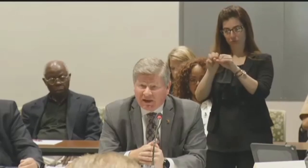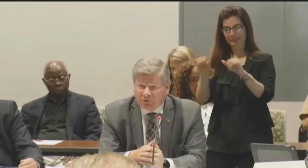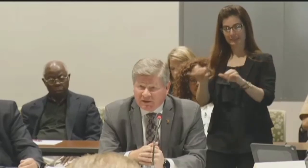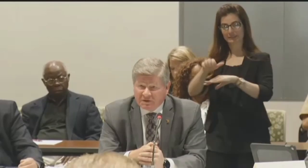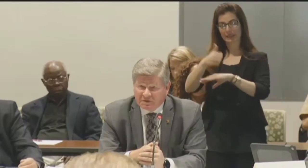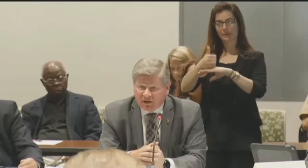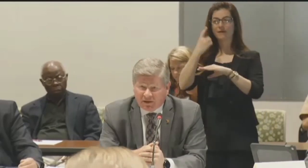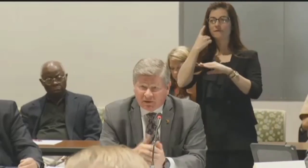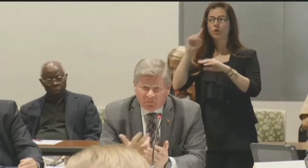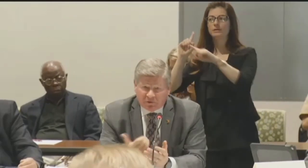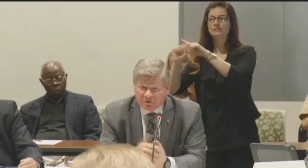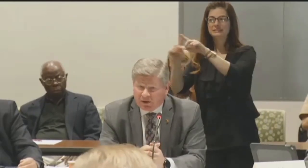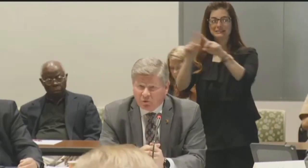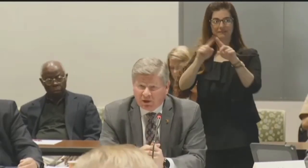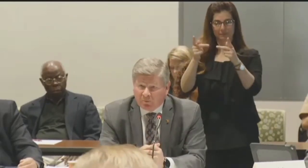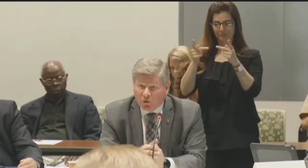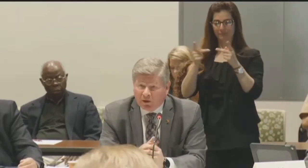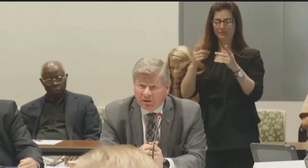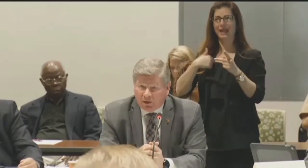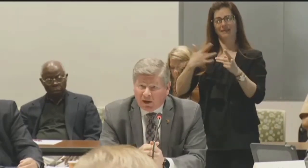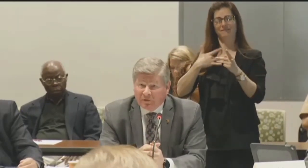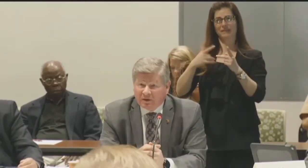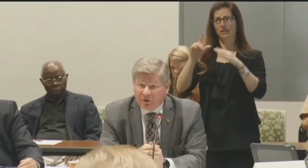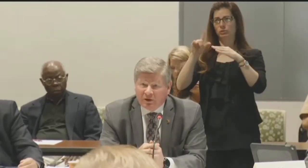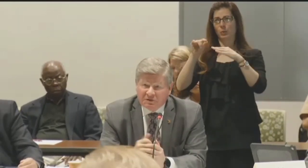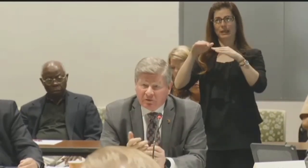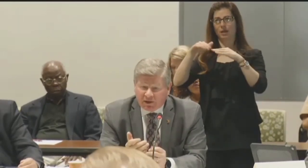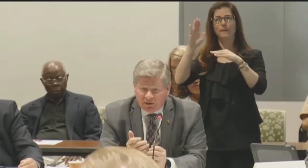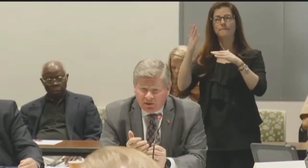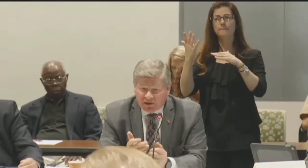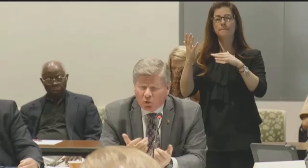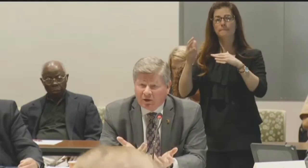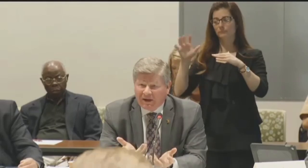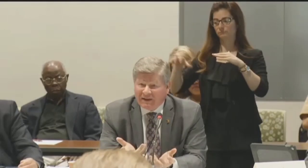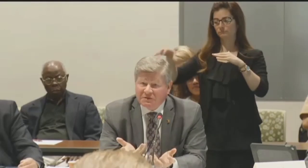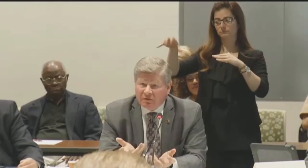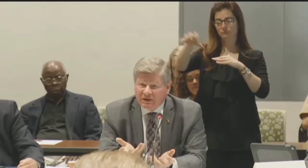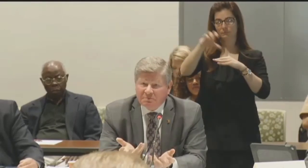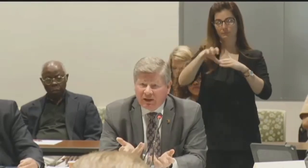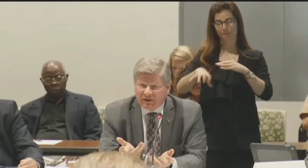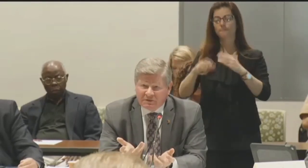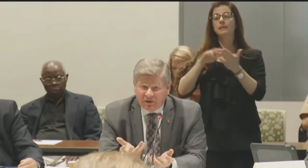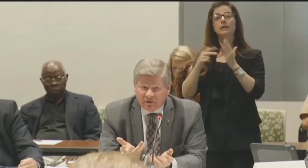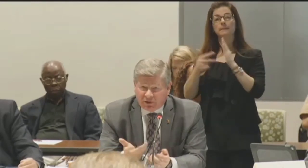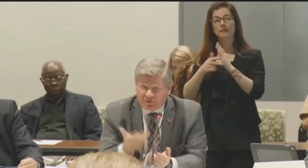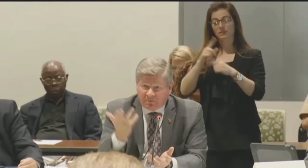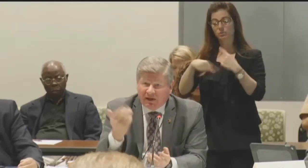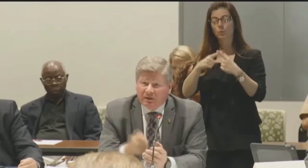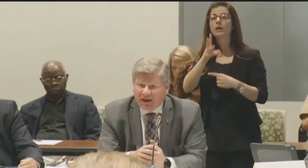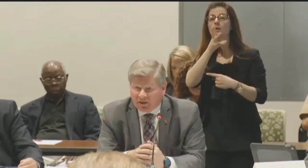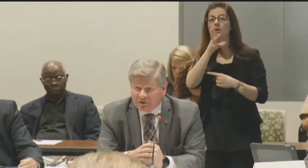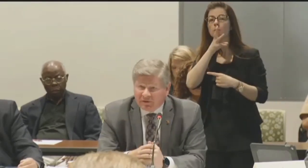in many places. I think the number is around 20 or more around the community, so that as water passes over these plates, to